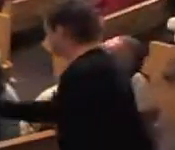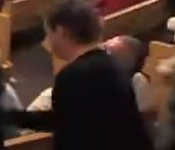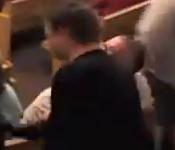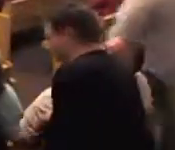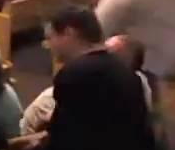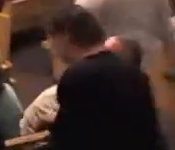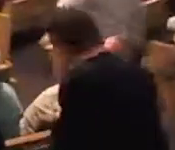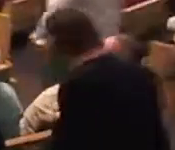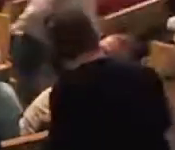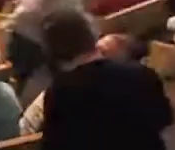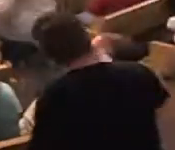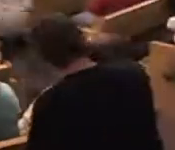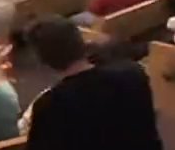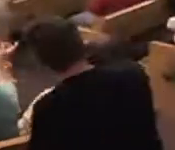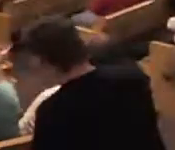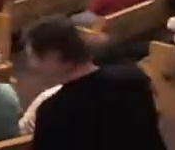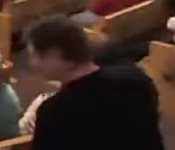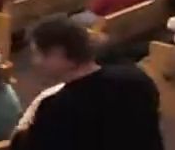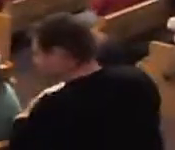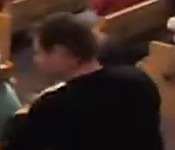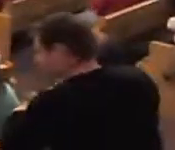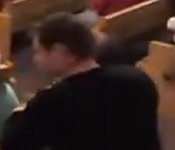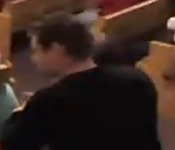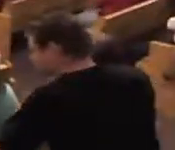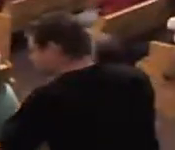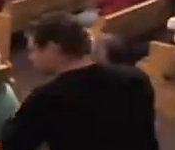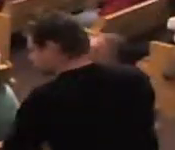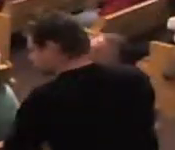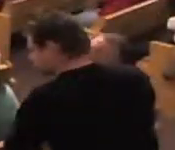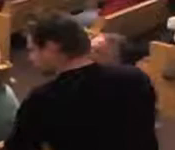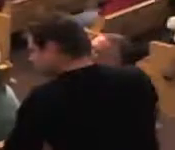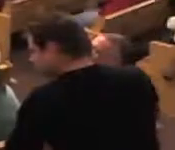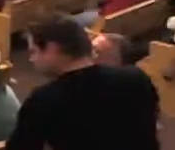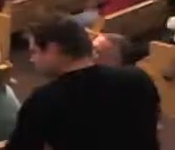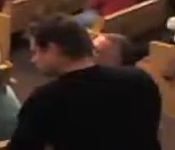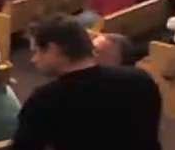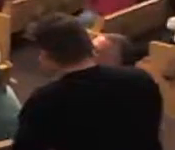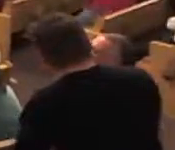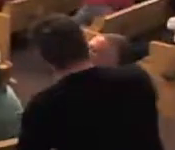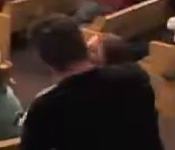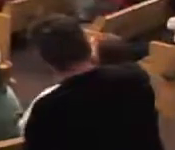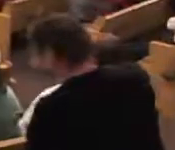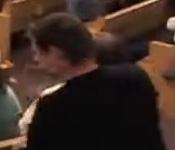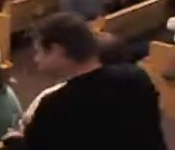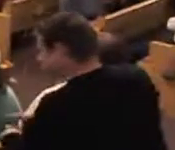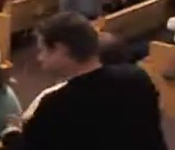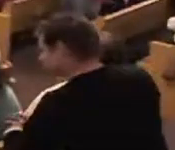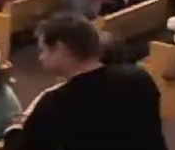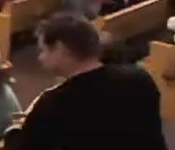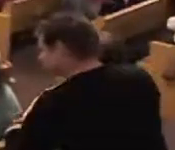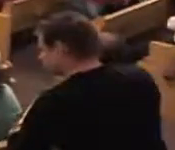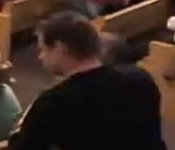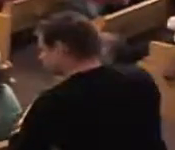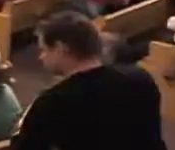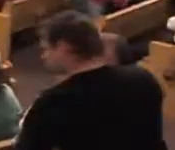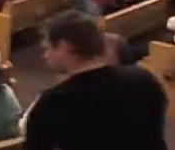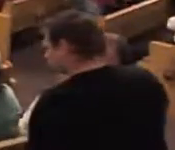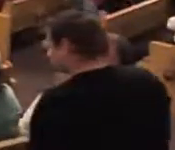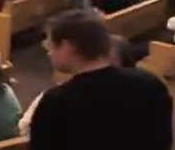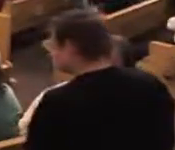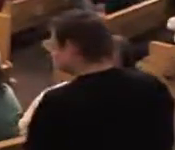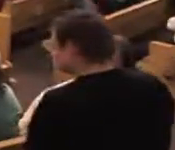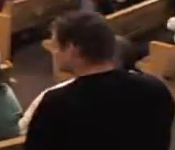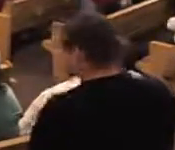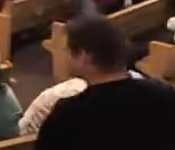We're in revival. We're not perhaps in the depth that we want to be, but we're in revival. And we're going to grow